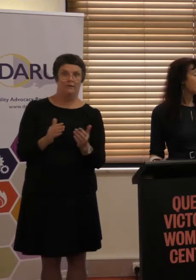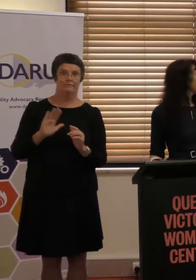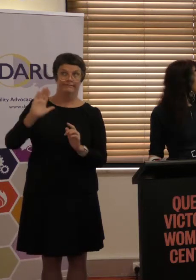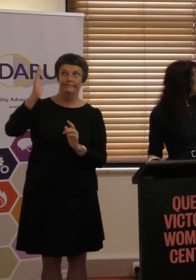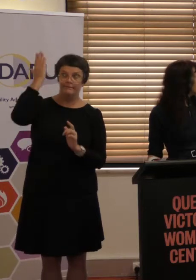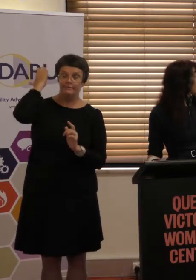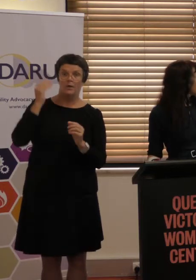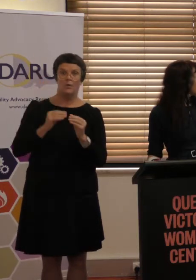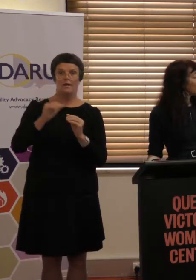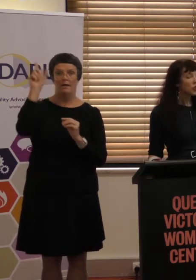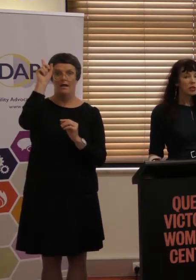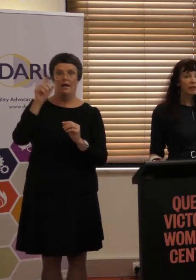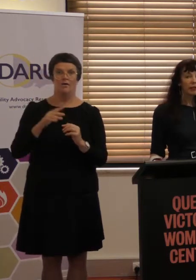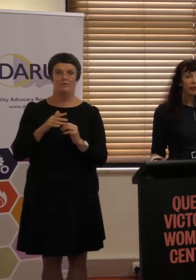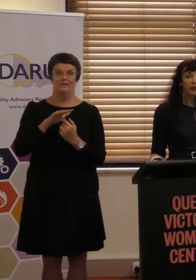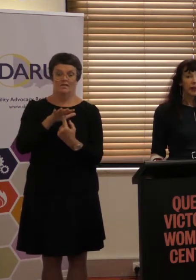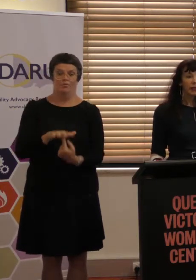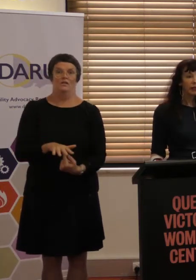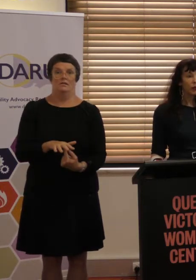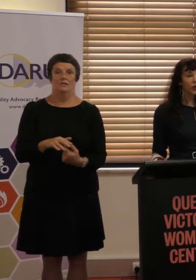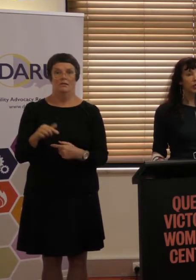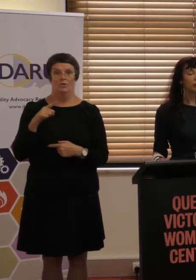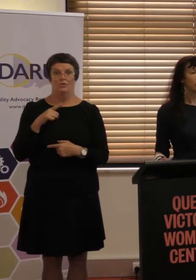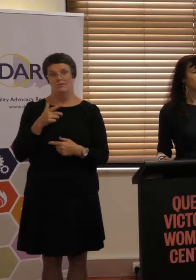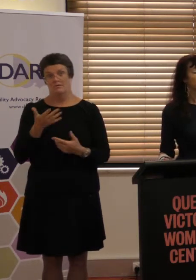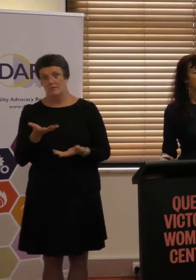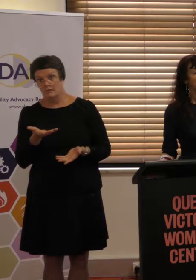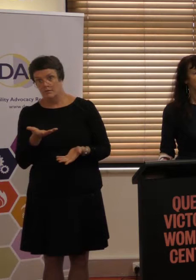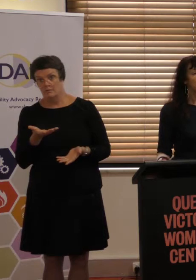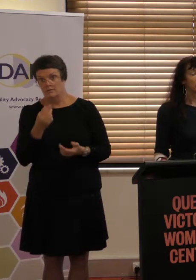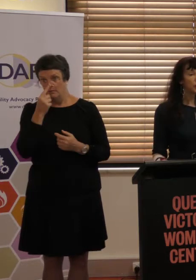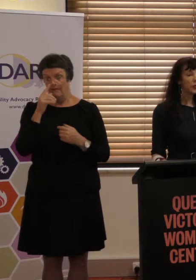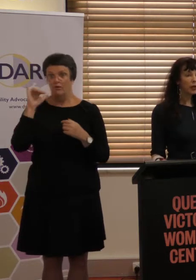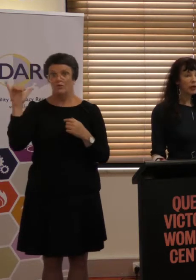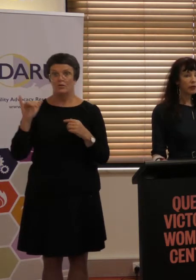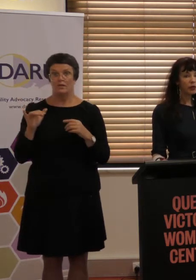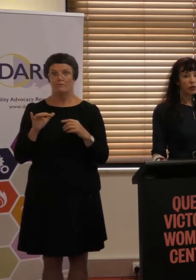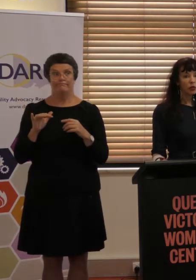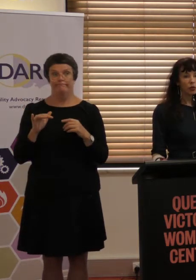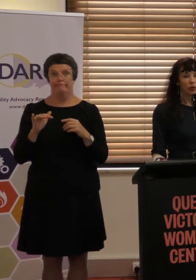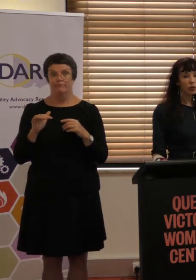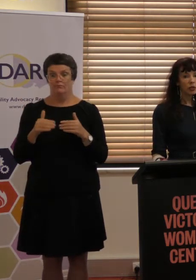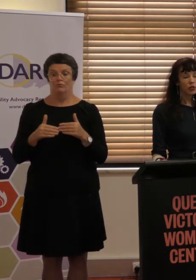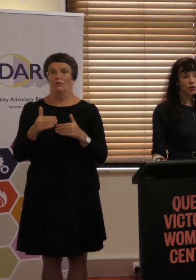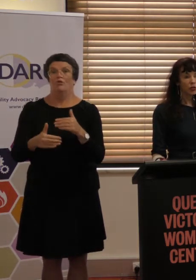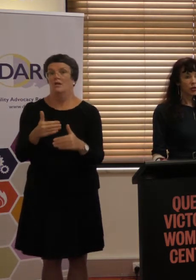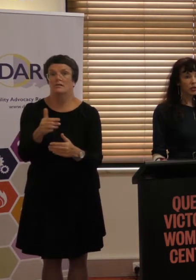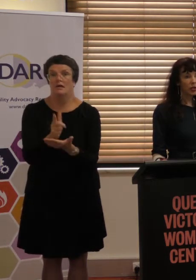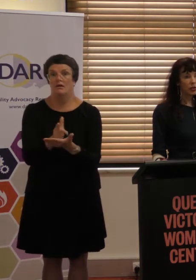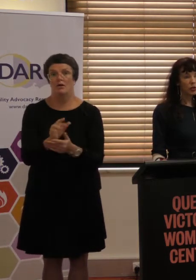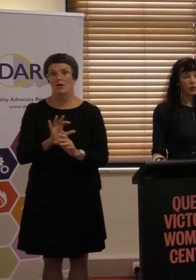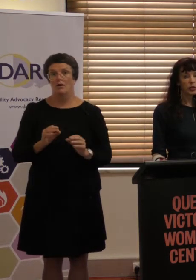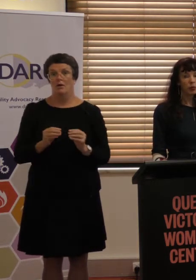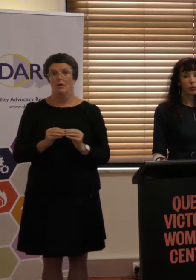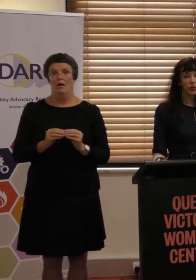then, which isn't very far, unfortunately, because the examples that I have given you, just the